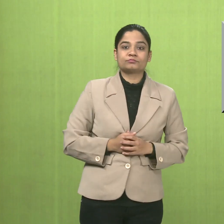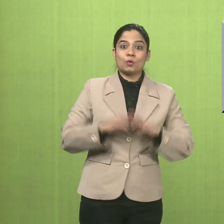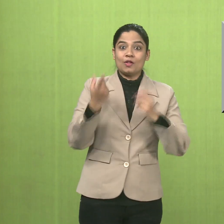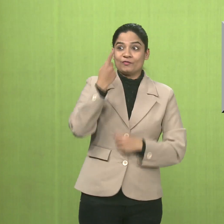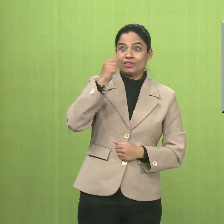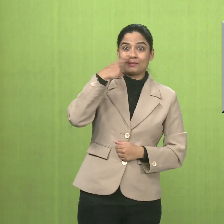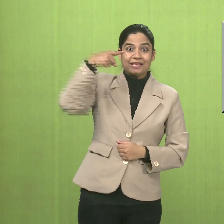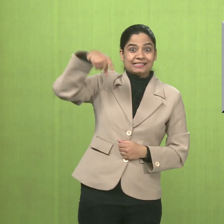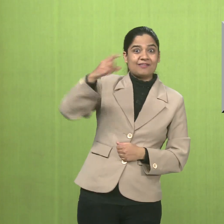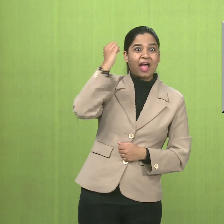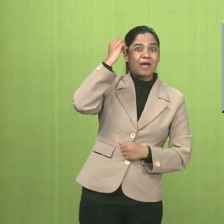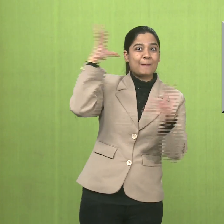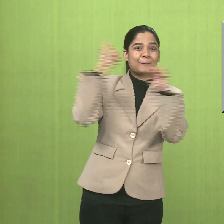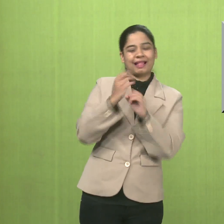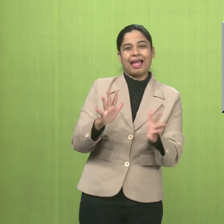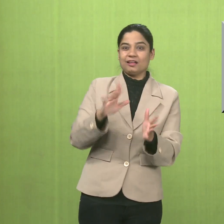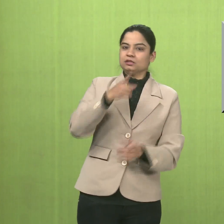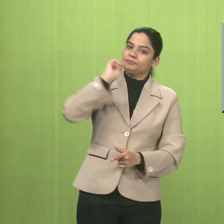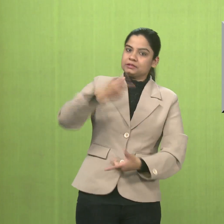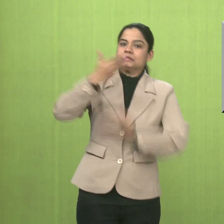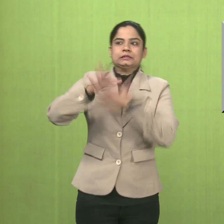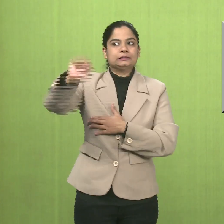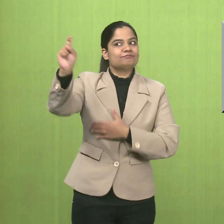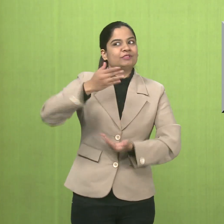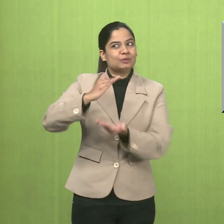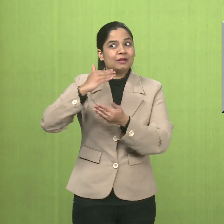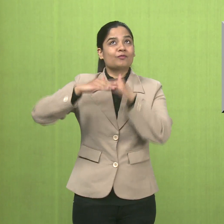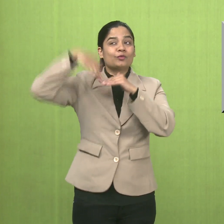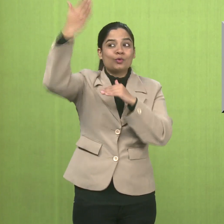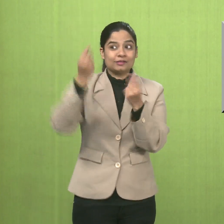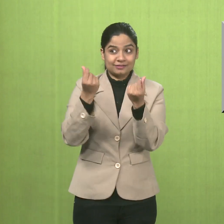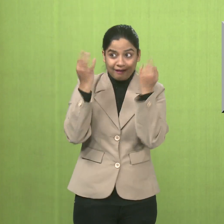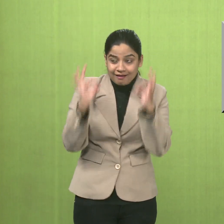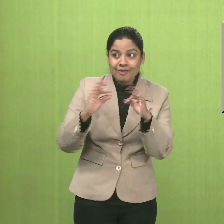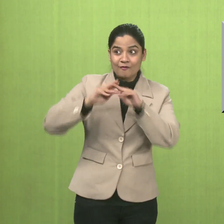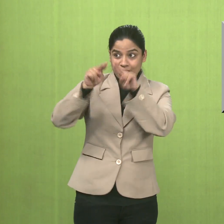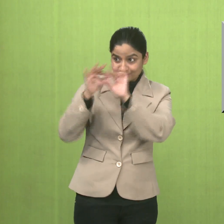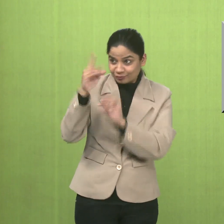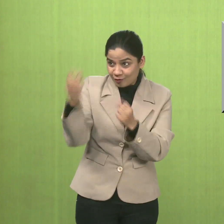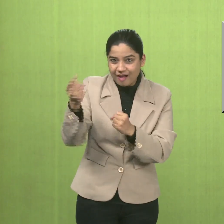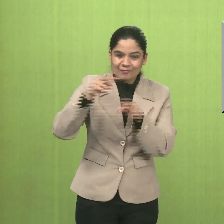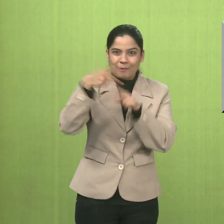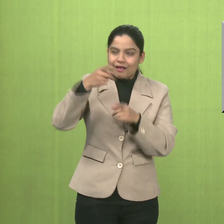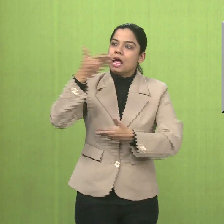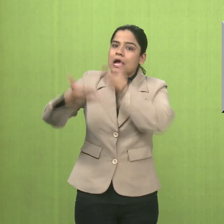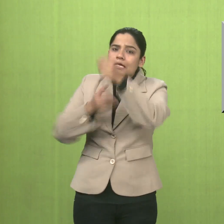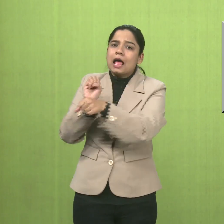that we encourage education. It's important to educate parents so that they can realize the negative consequences of child